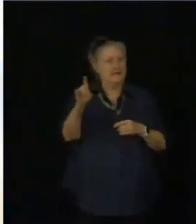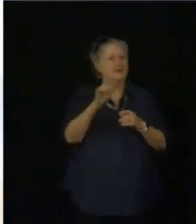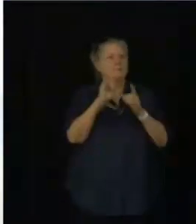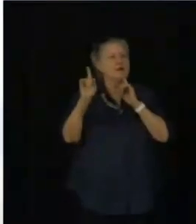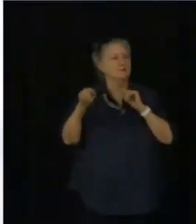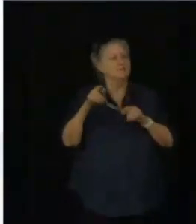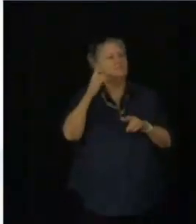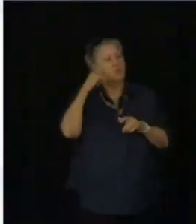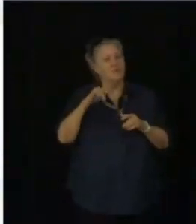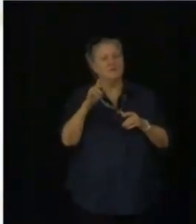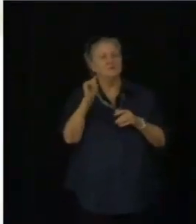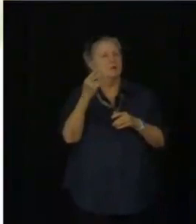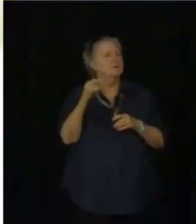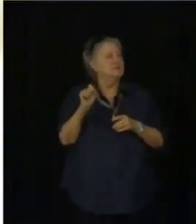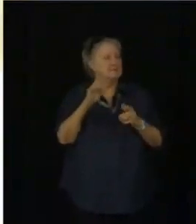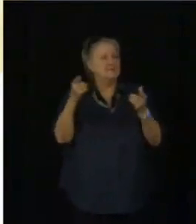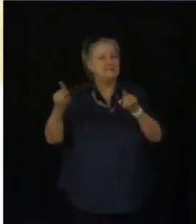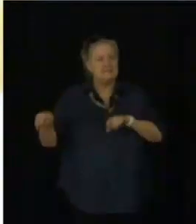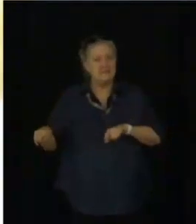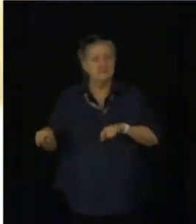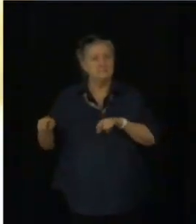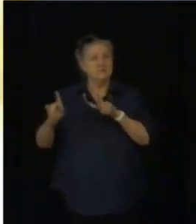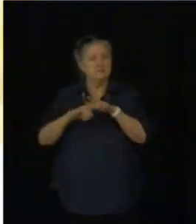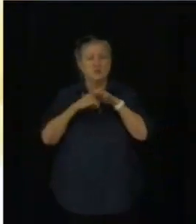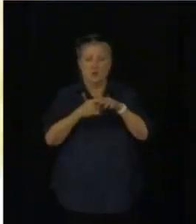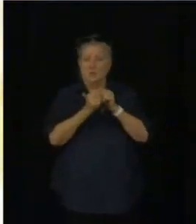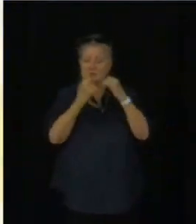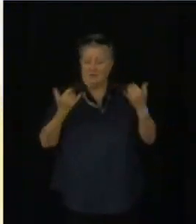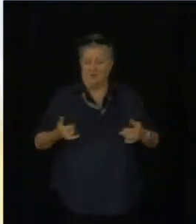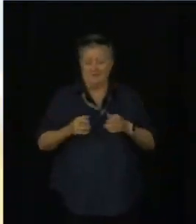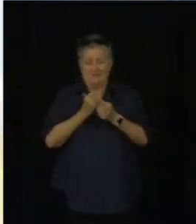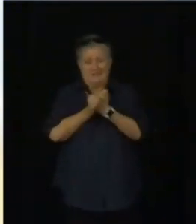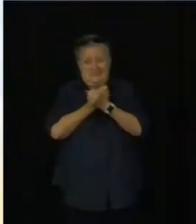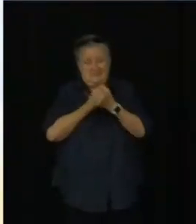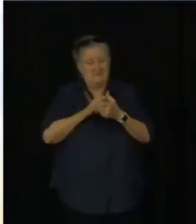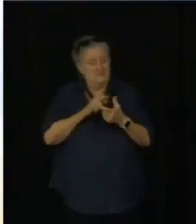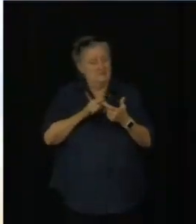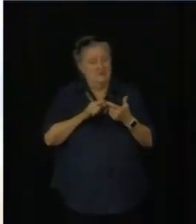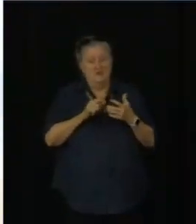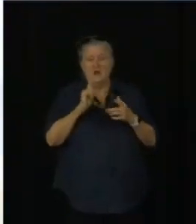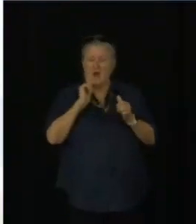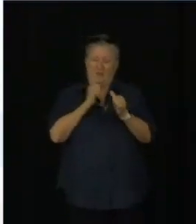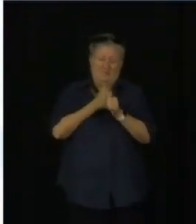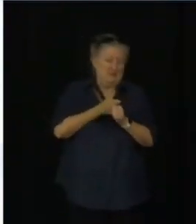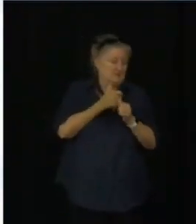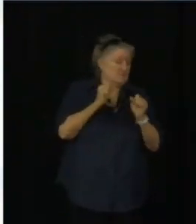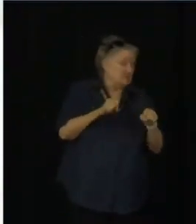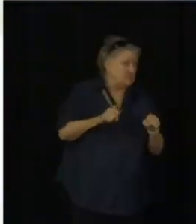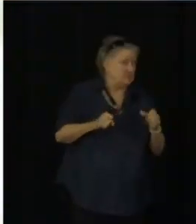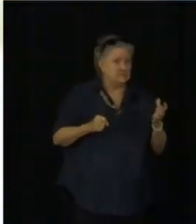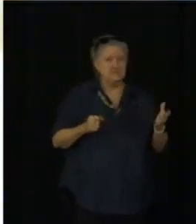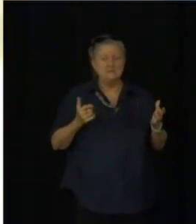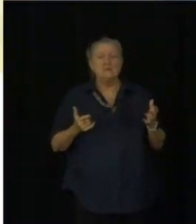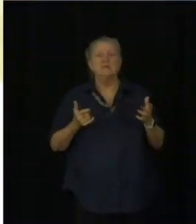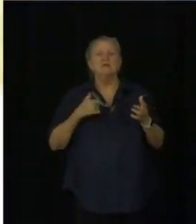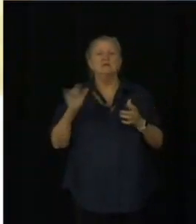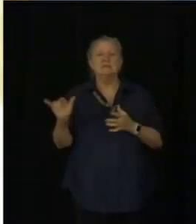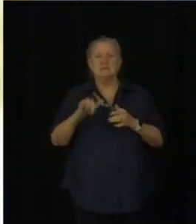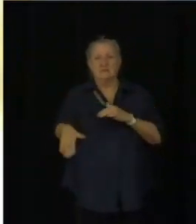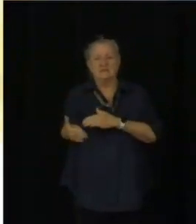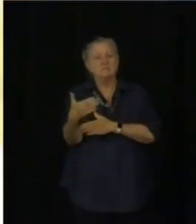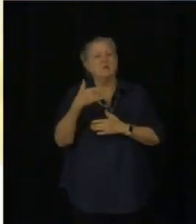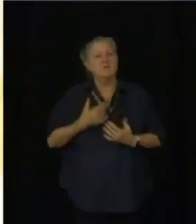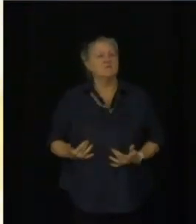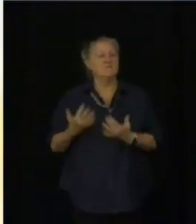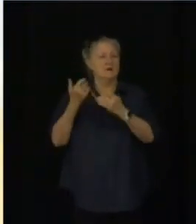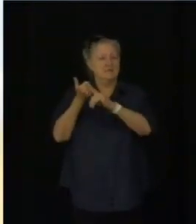Thomas incident. I'll start off with some current statistics, and they are as up to date as we can make them. As of this